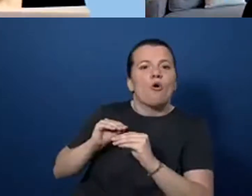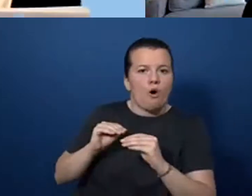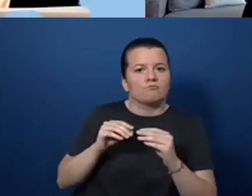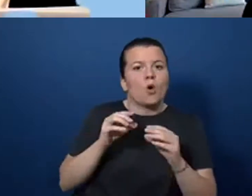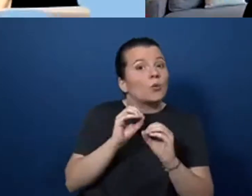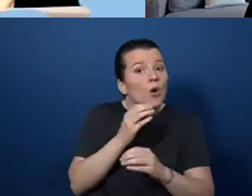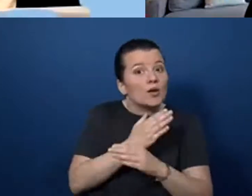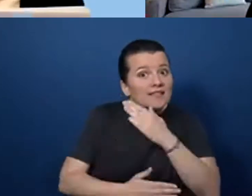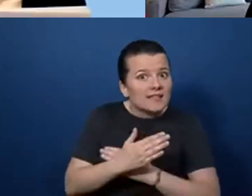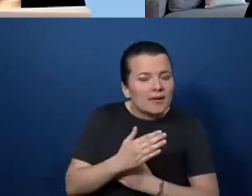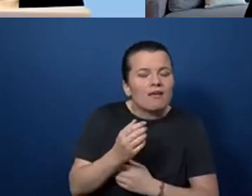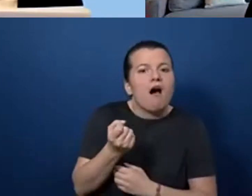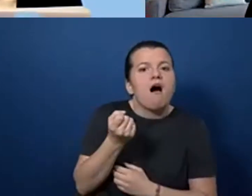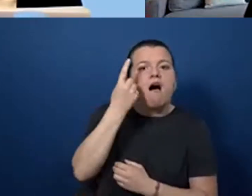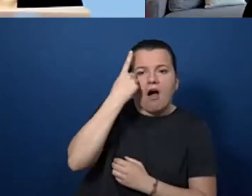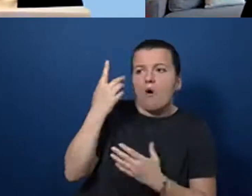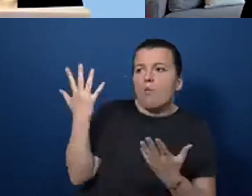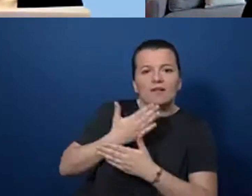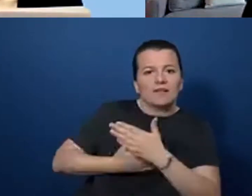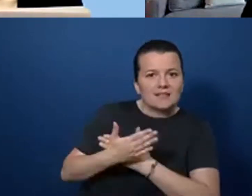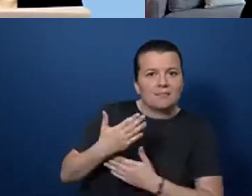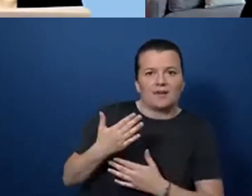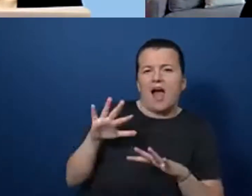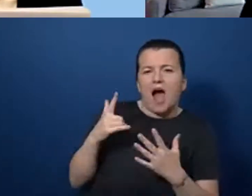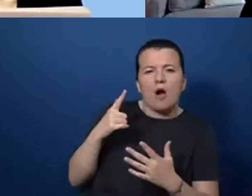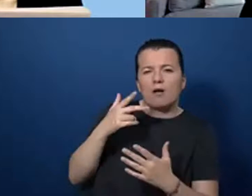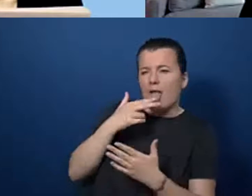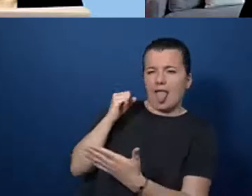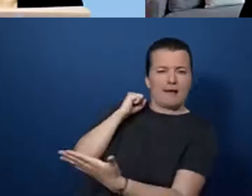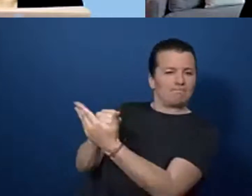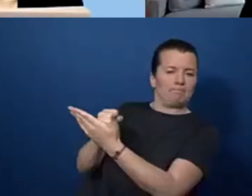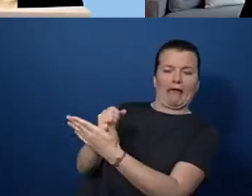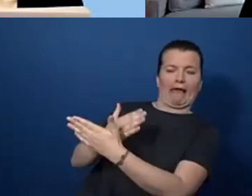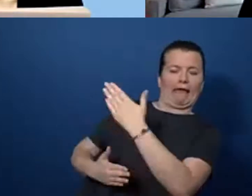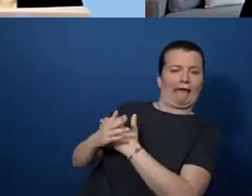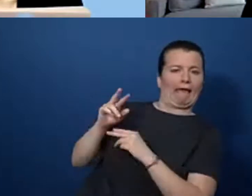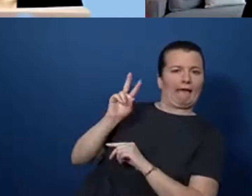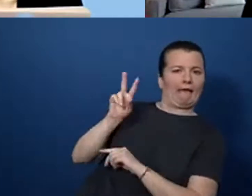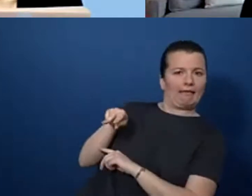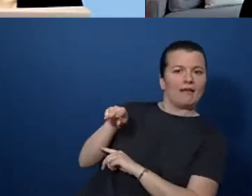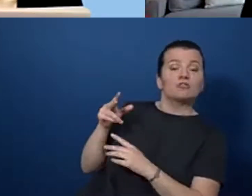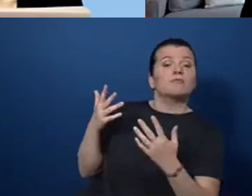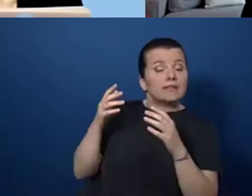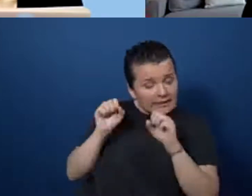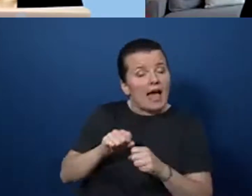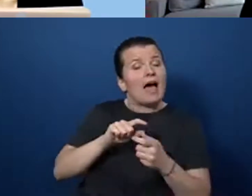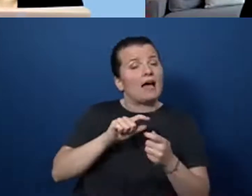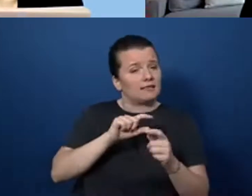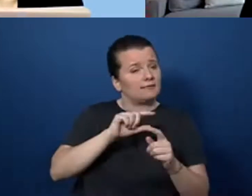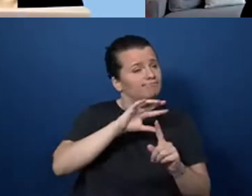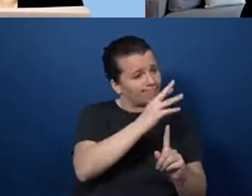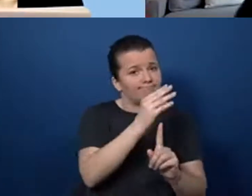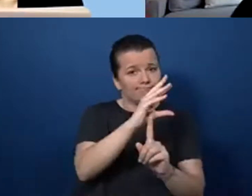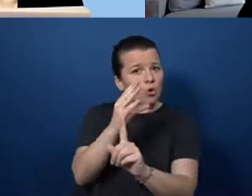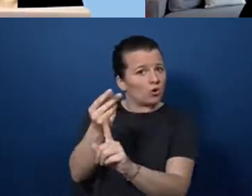about disability and disability stigma, ways you can do that through curriculum development, creating transformative